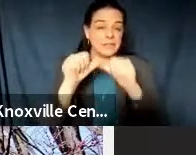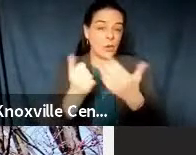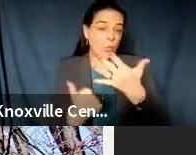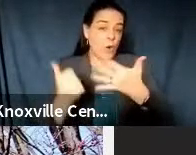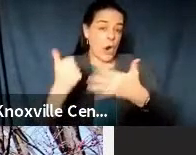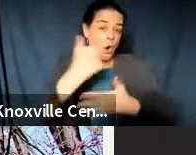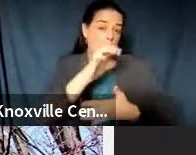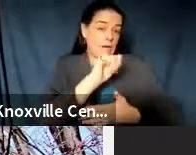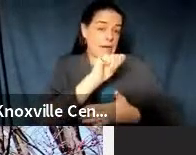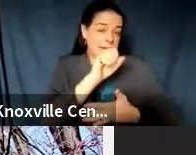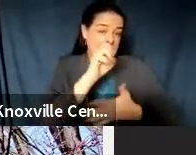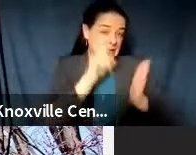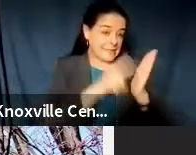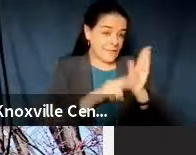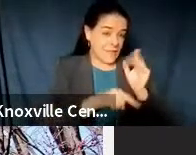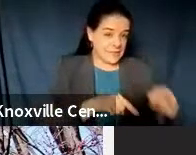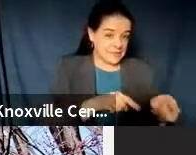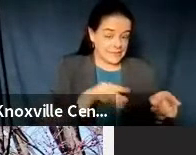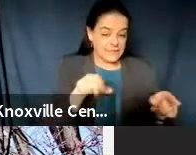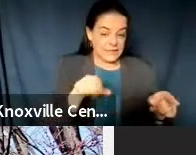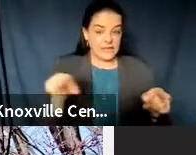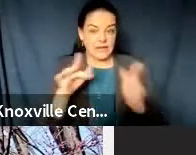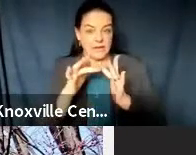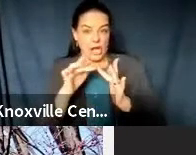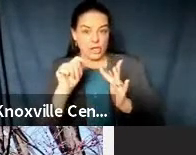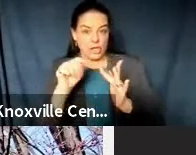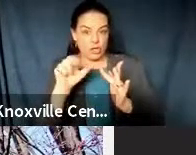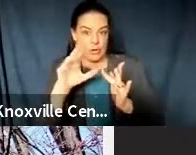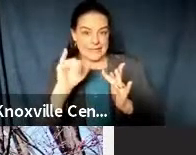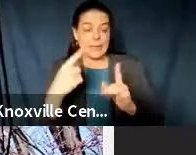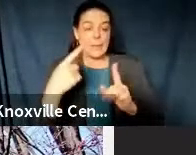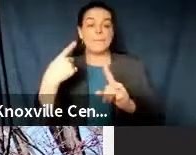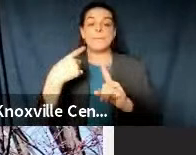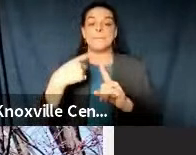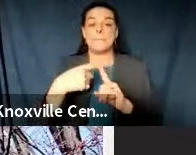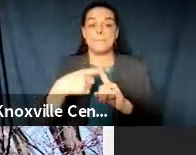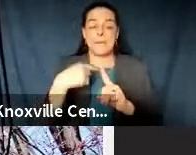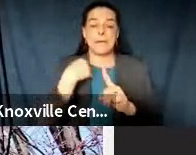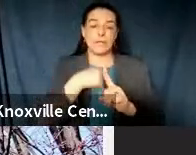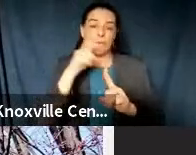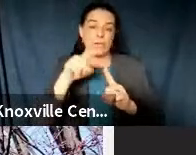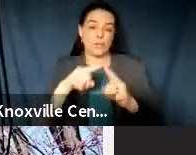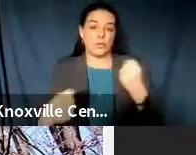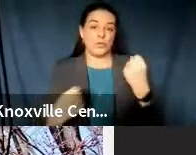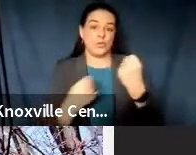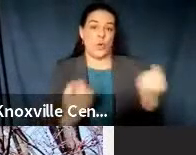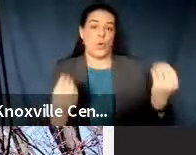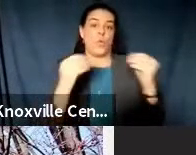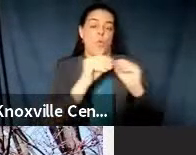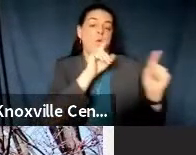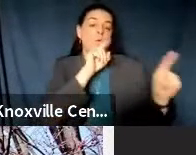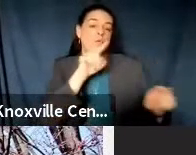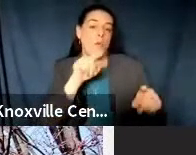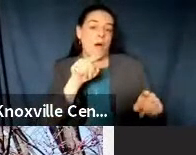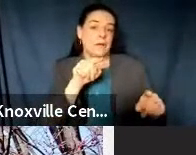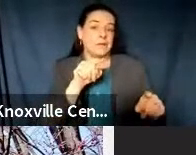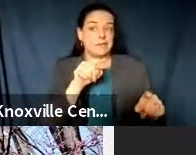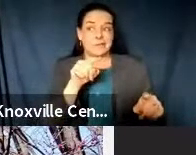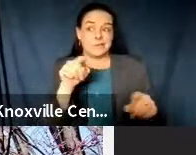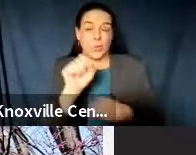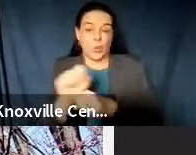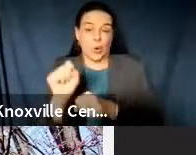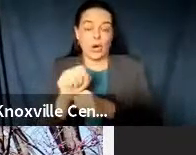our case investigations and contact tracing, as well as the need to support additional response operations,